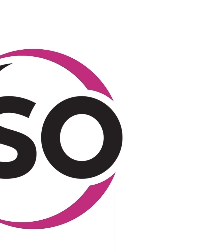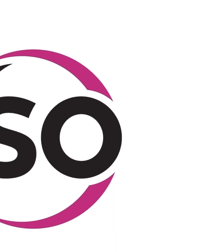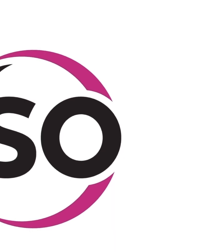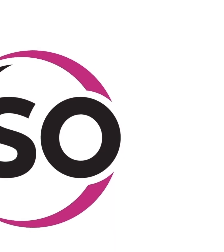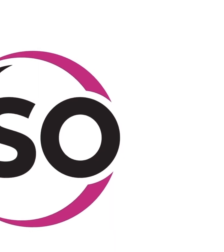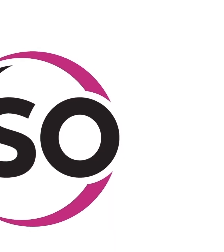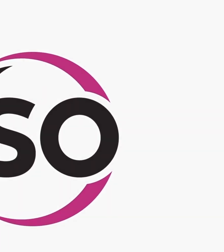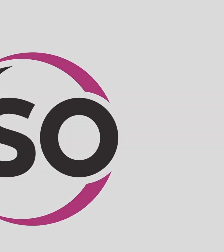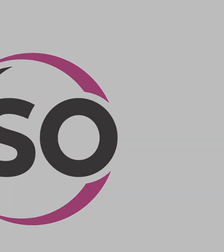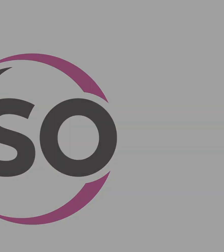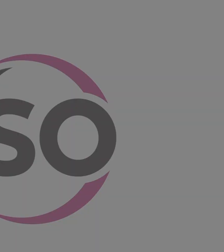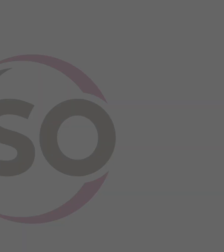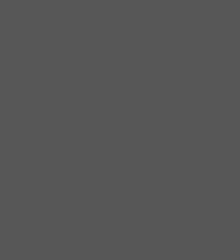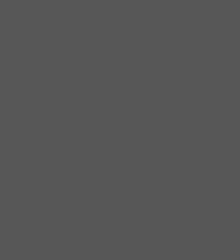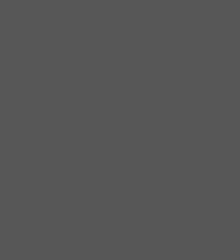VSO